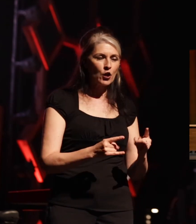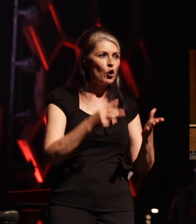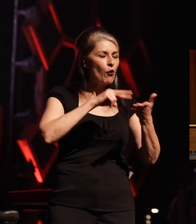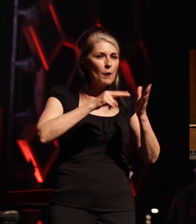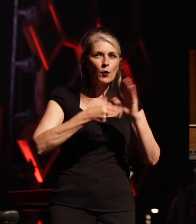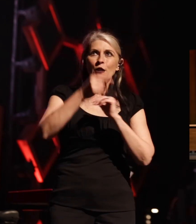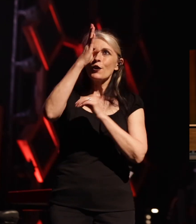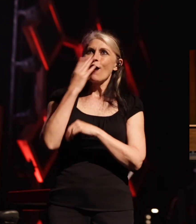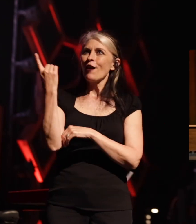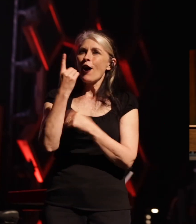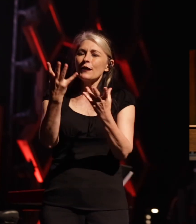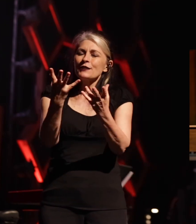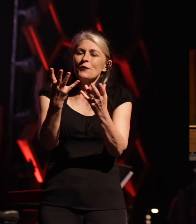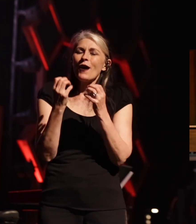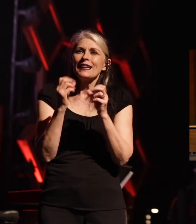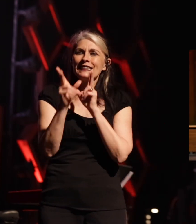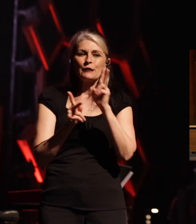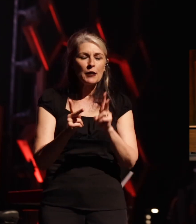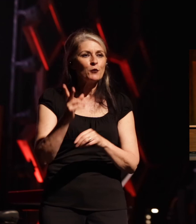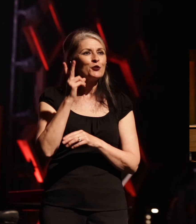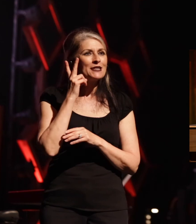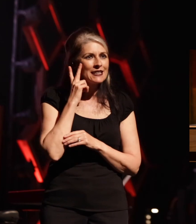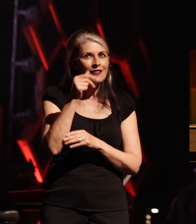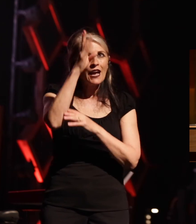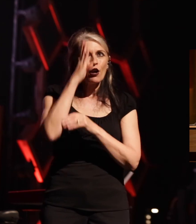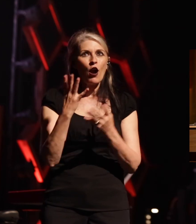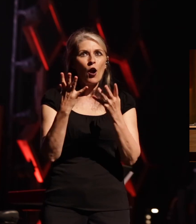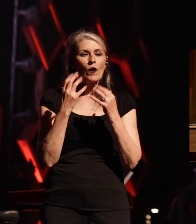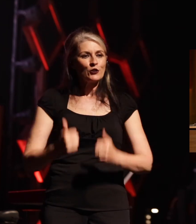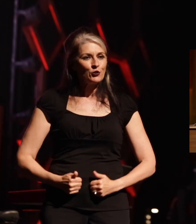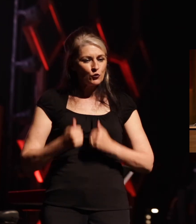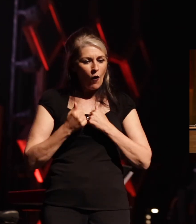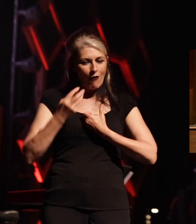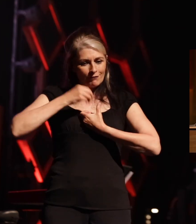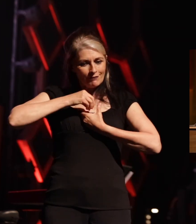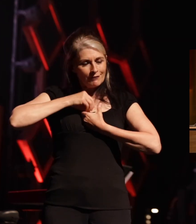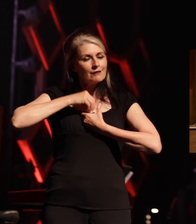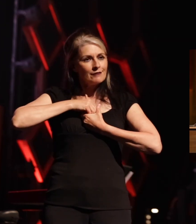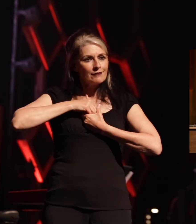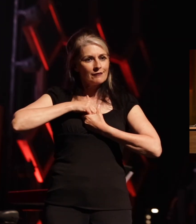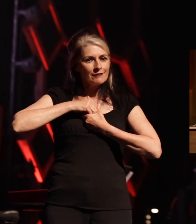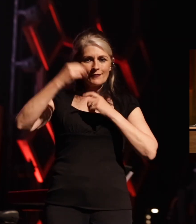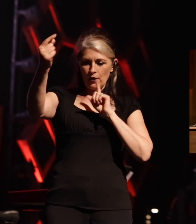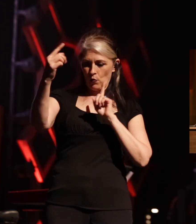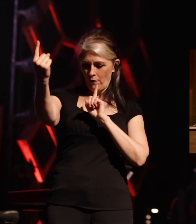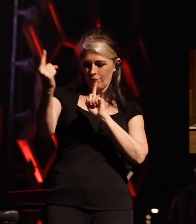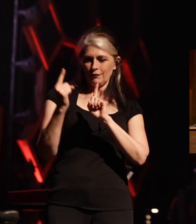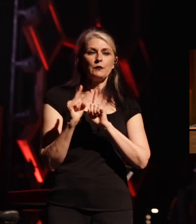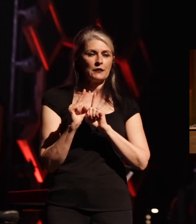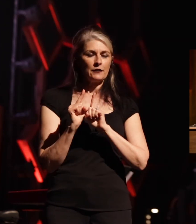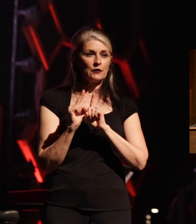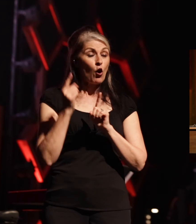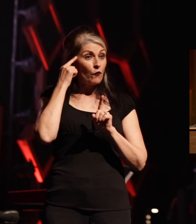see, that God wants to dwell with you, that God wants to meet you where you're at. And for the people in the Old Testament, as they're out